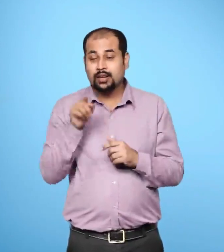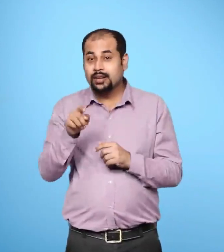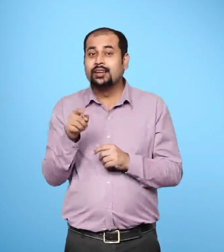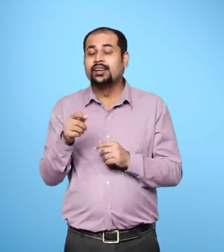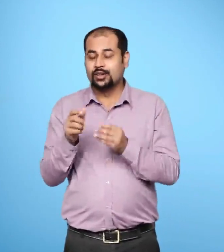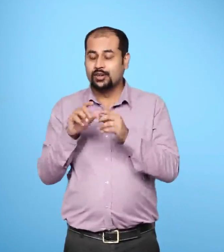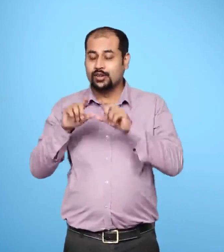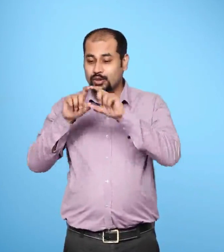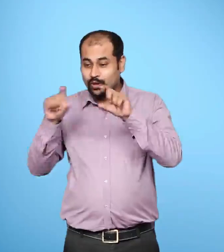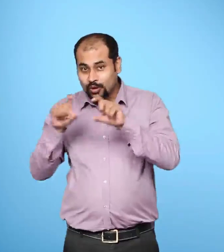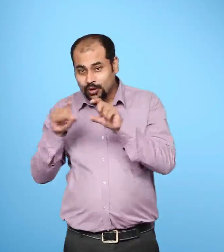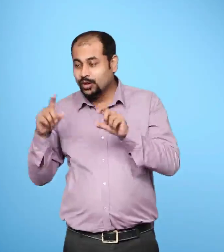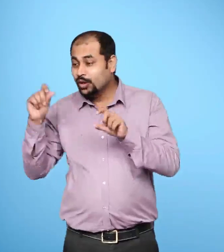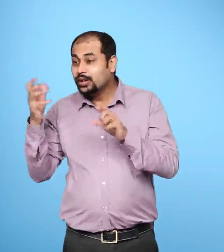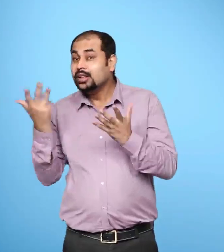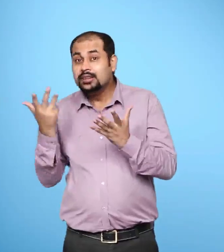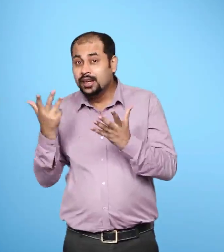and empty space for answer.